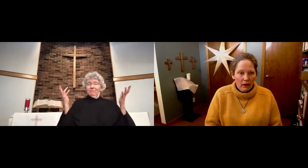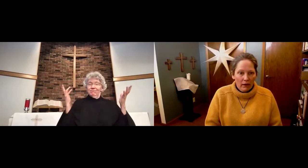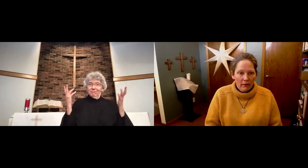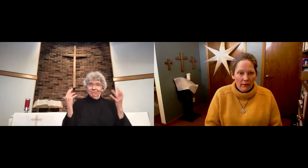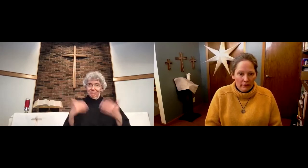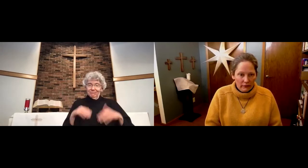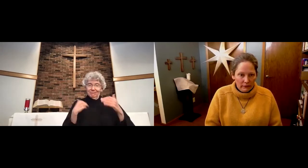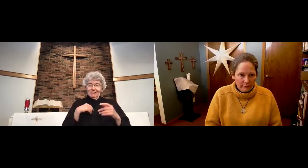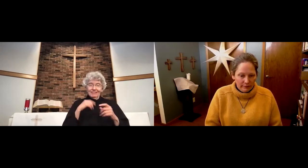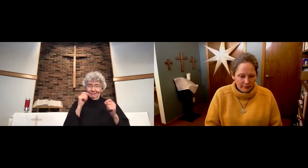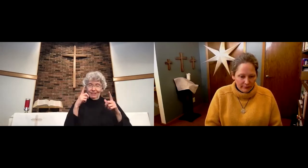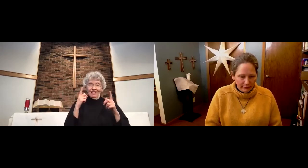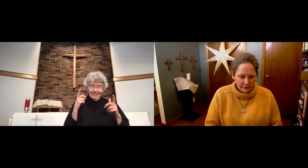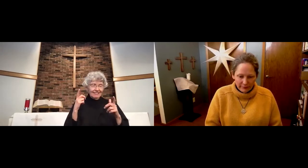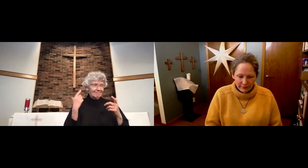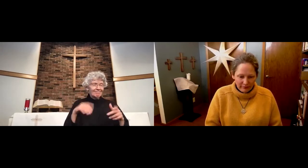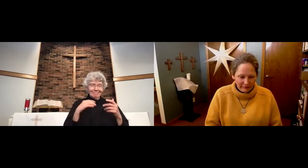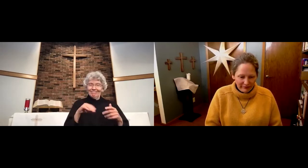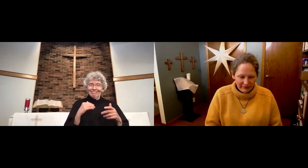There was so much help.